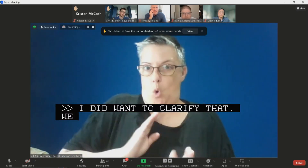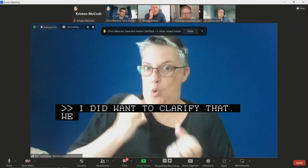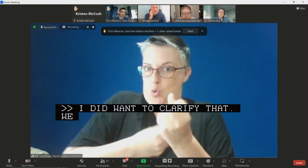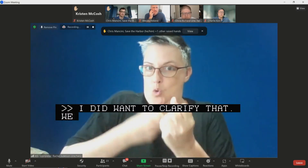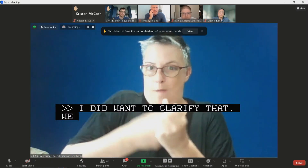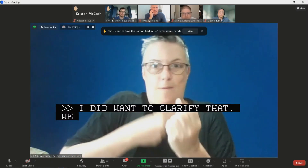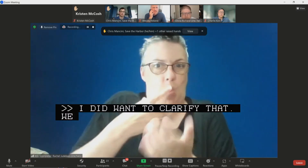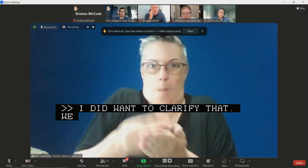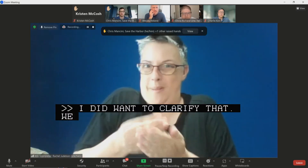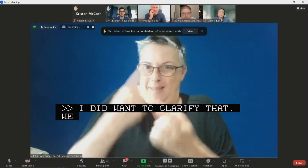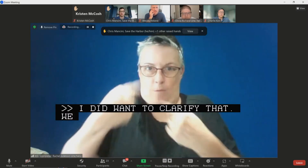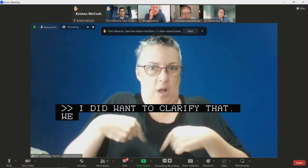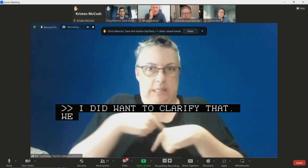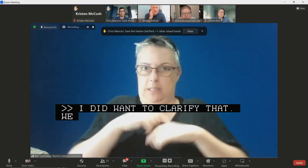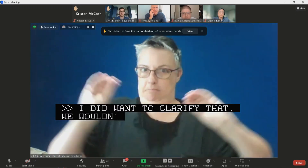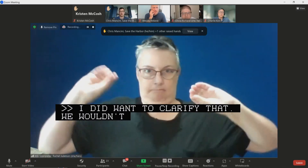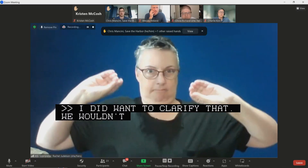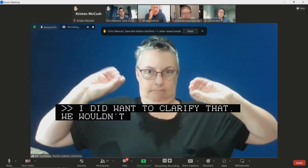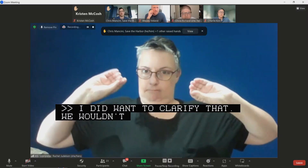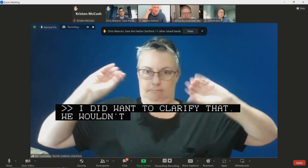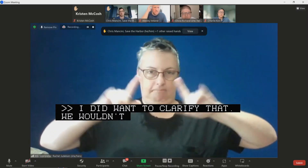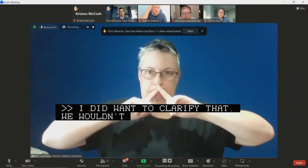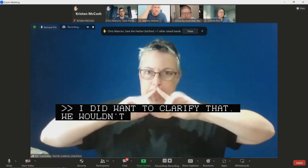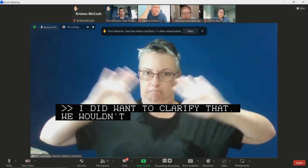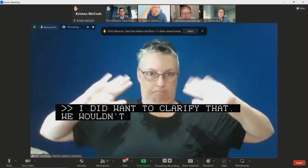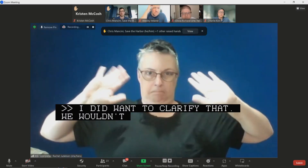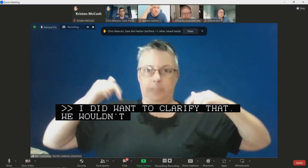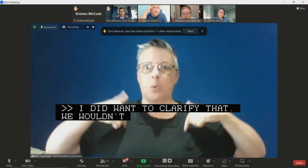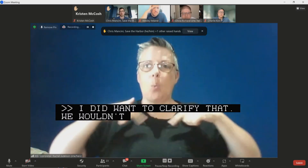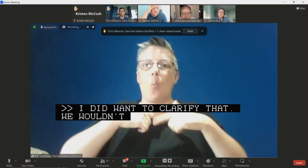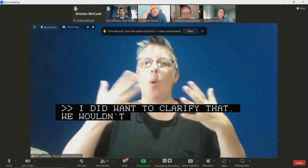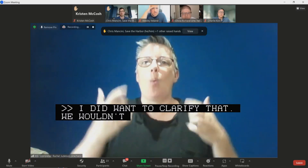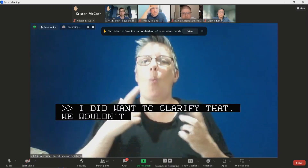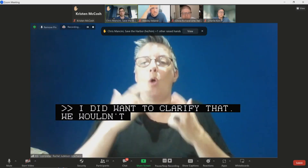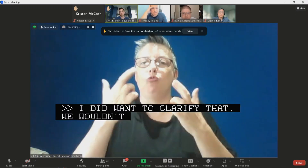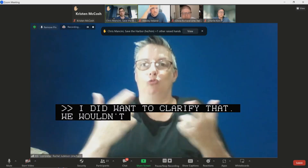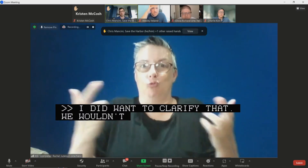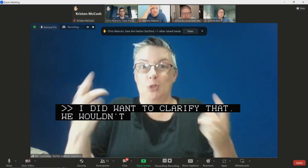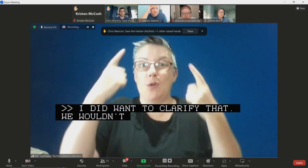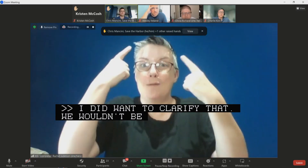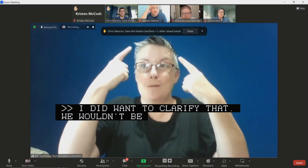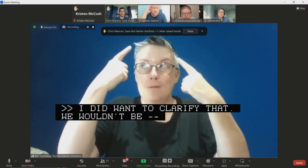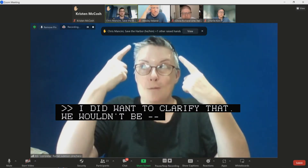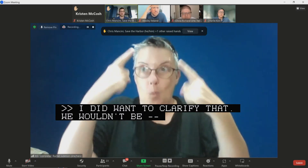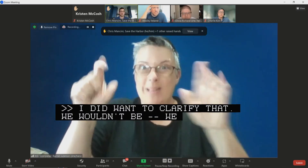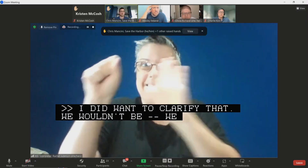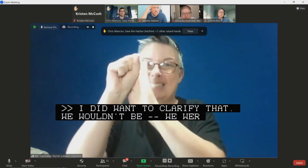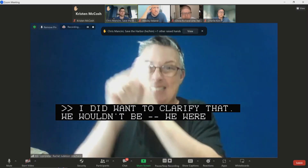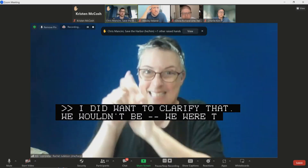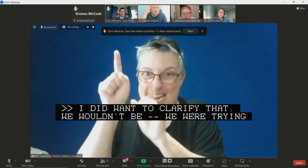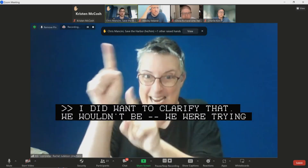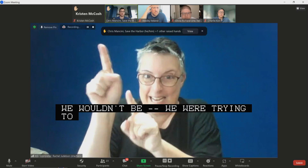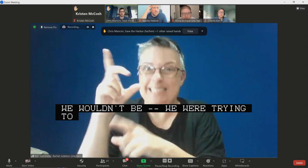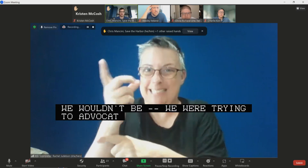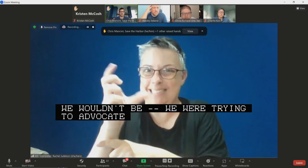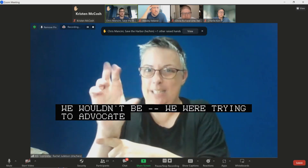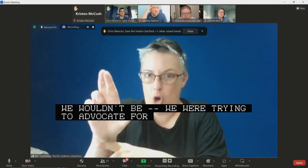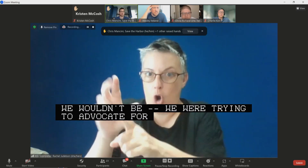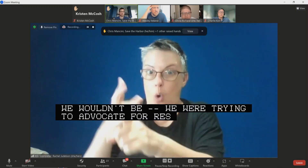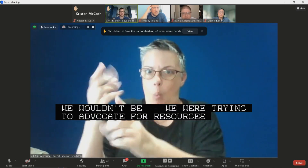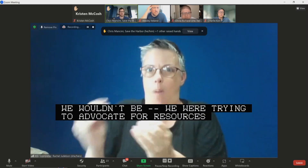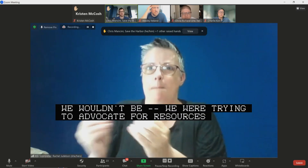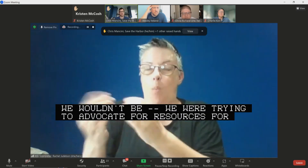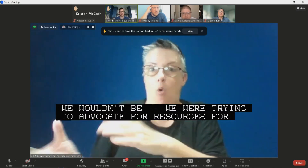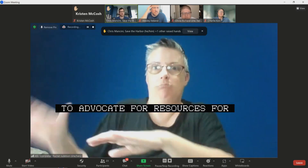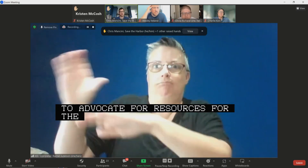our nonprofit. We were really trying to advocate for resources for the resource, for the state, for the DCR, for like the